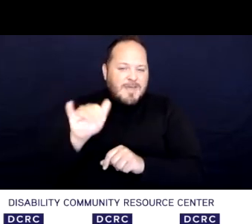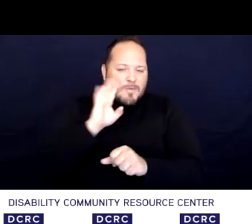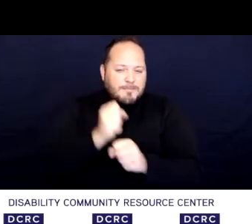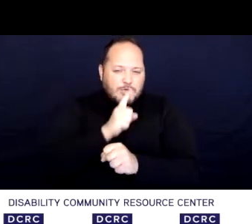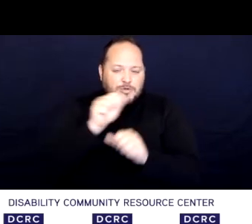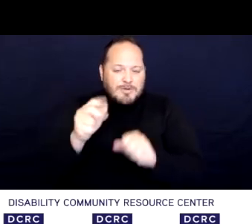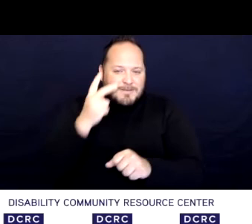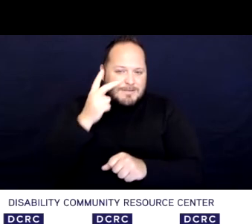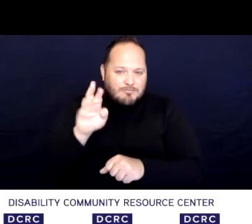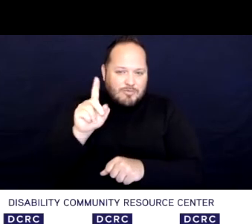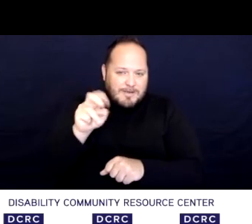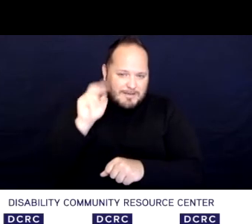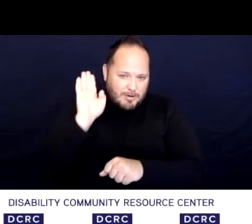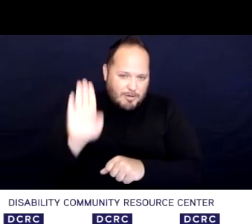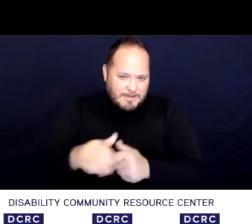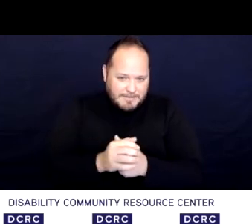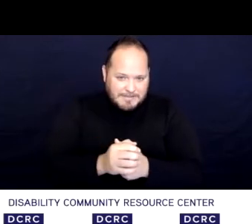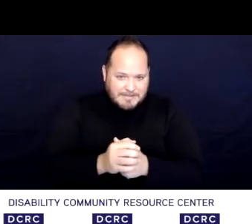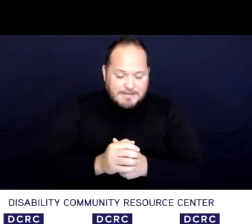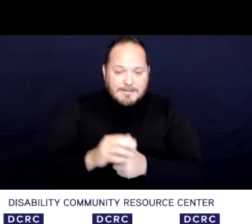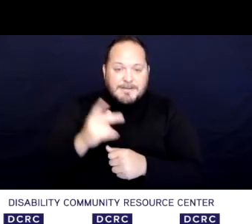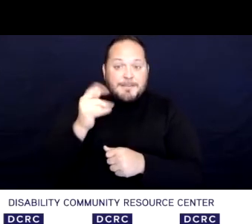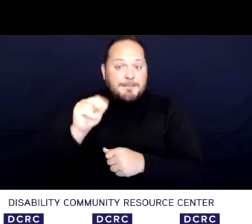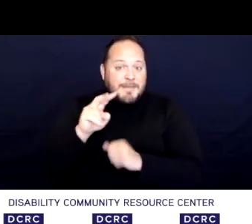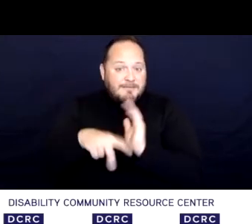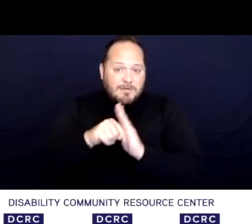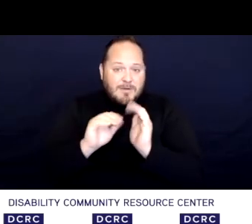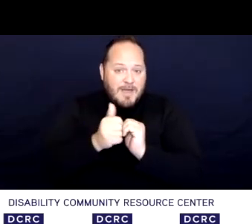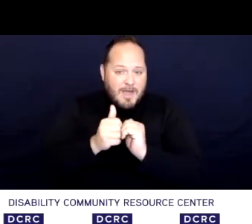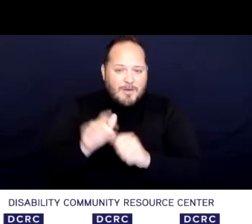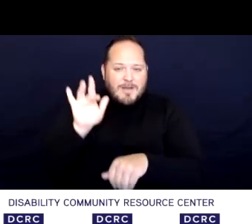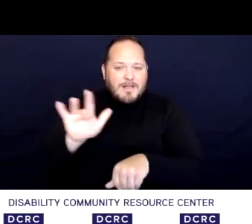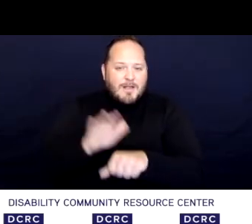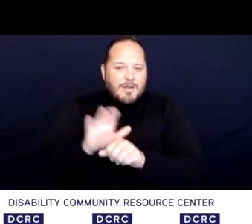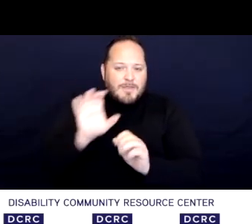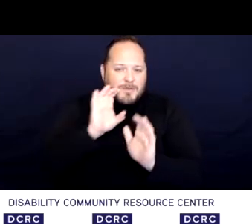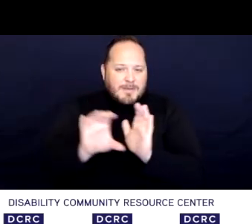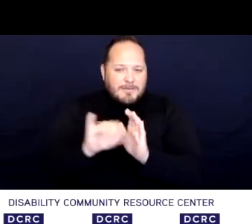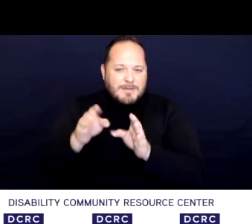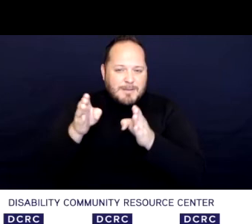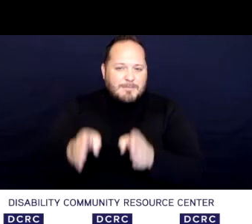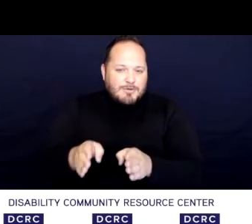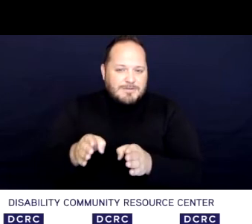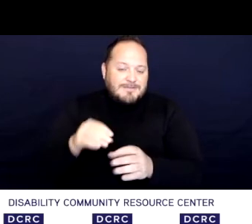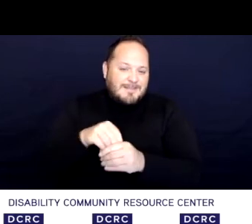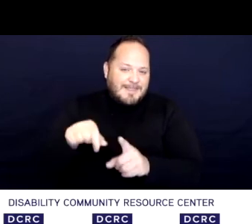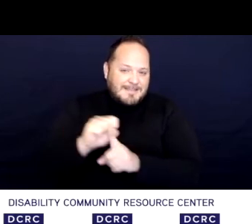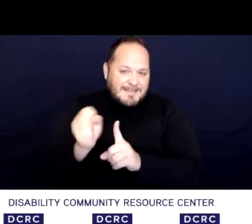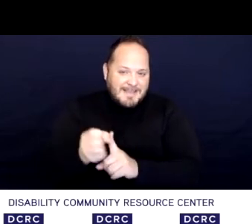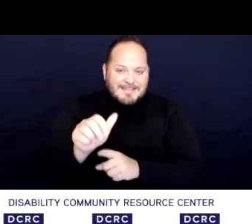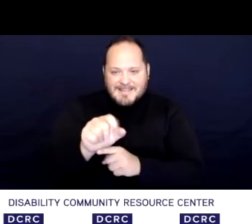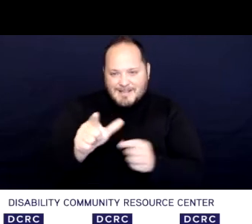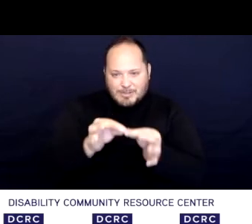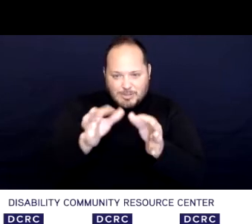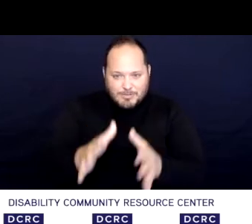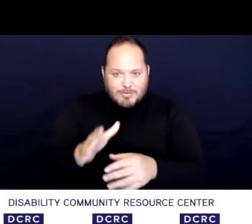times. You pin a video by clicking on their image of the person. So in this case, ASL interpreter, and the